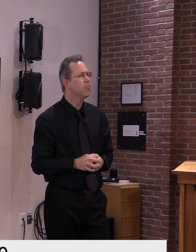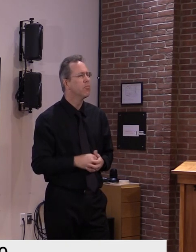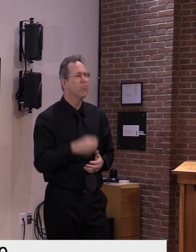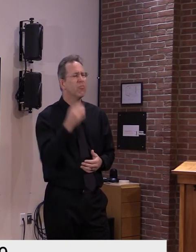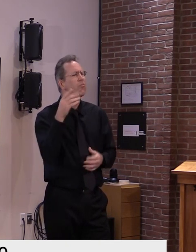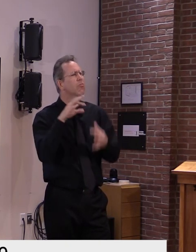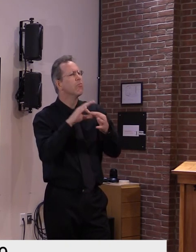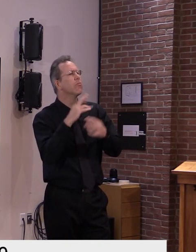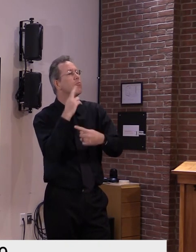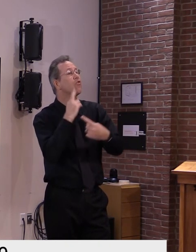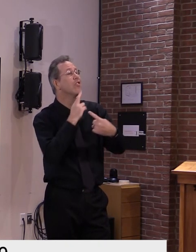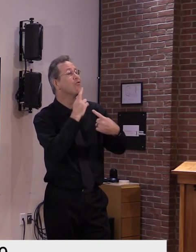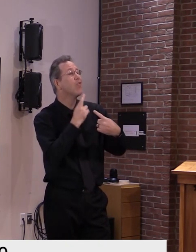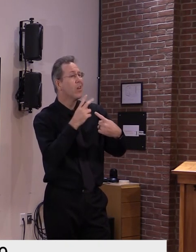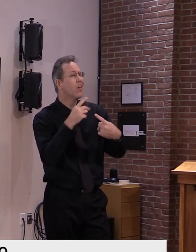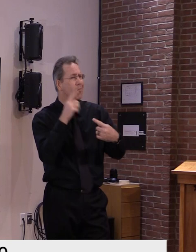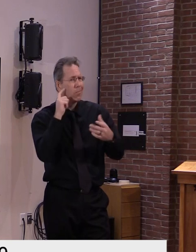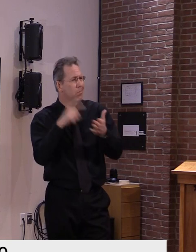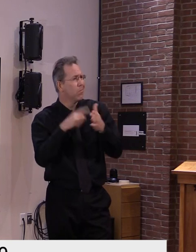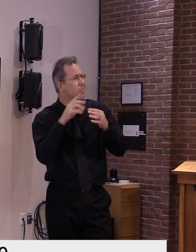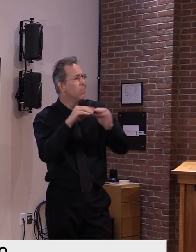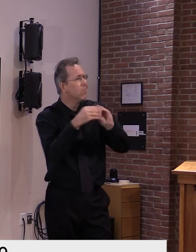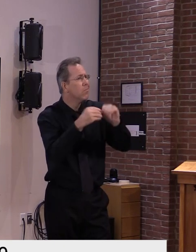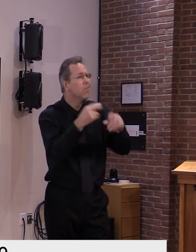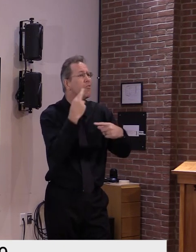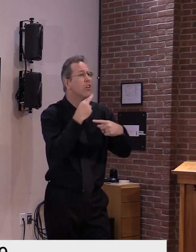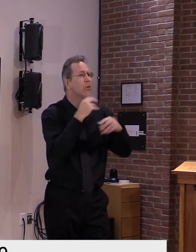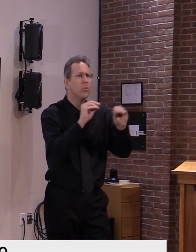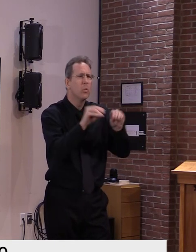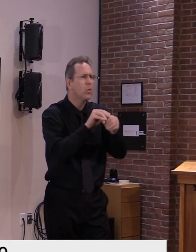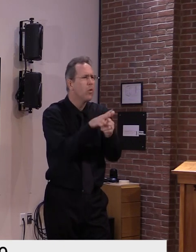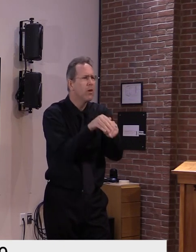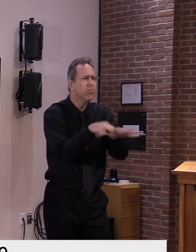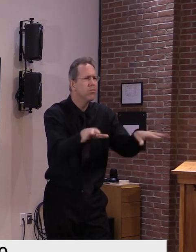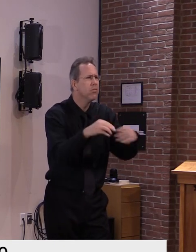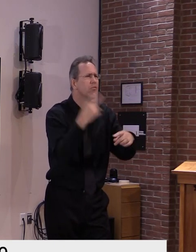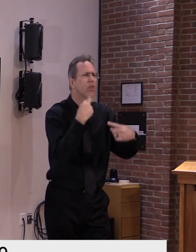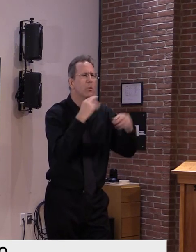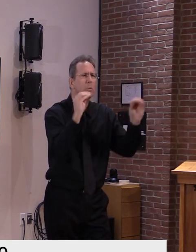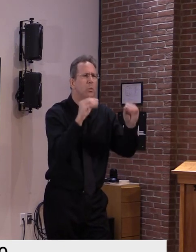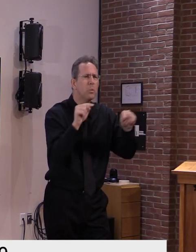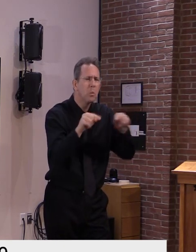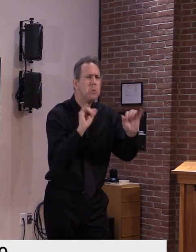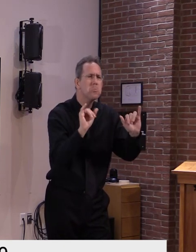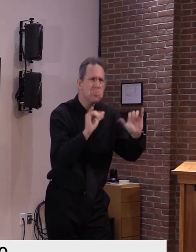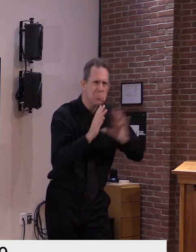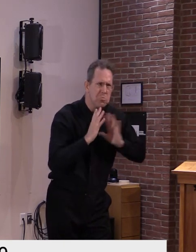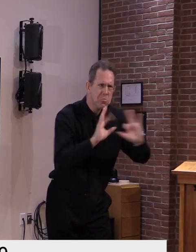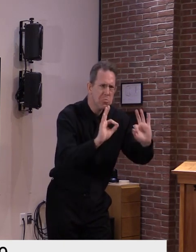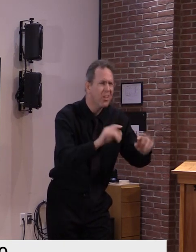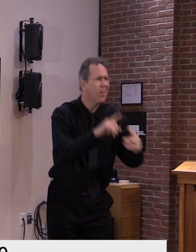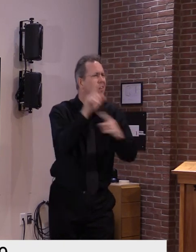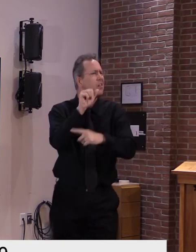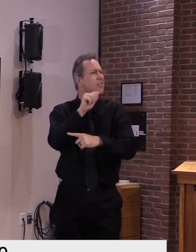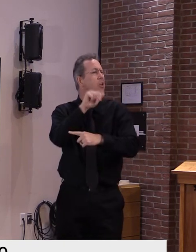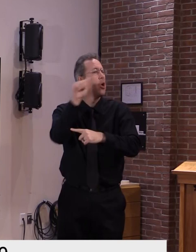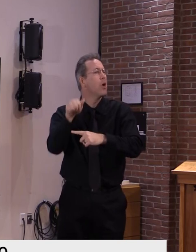Dairy Center here in Enosburg, Sunday morning, where you would expect that they would have to be